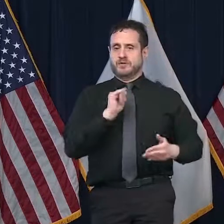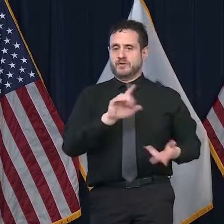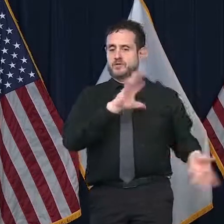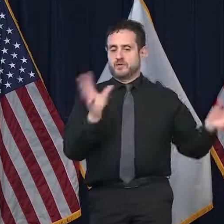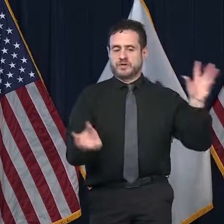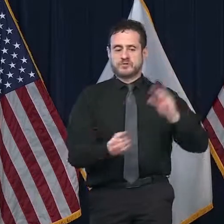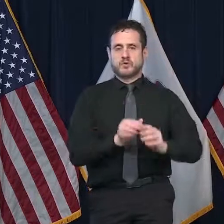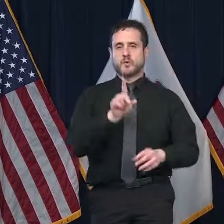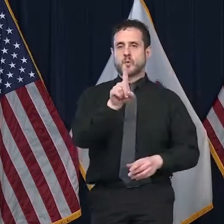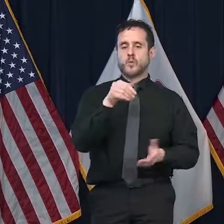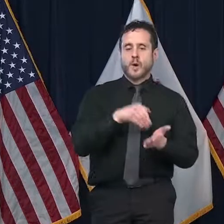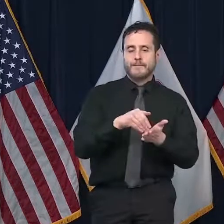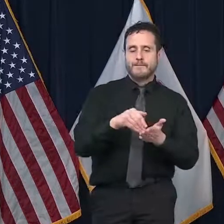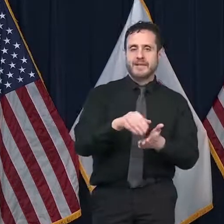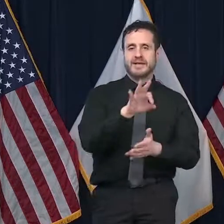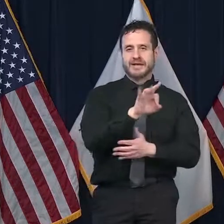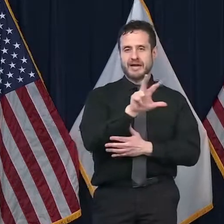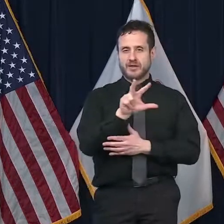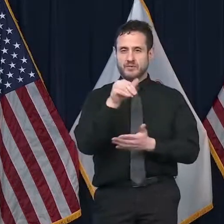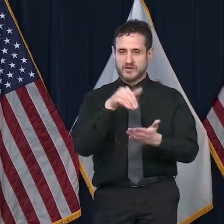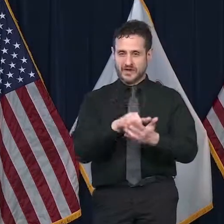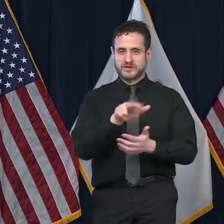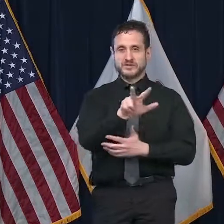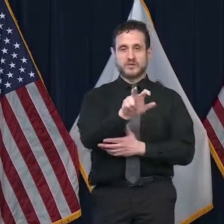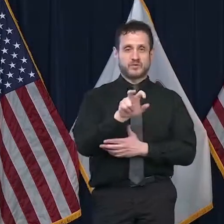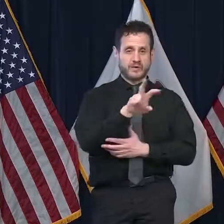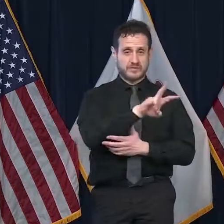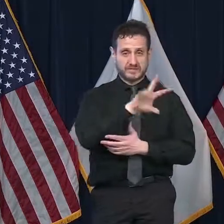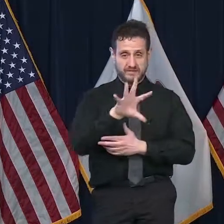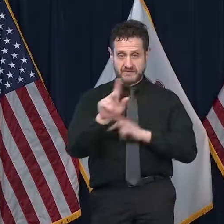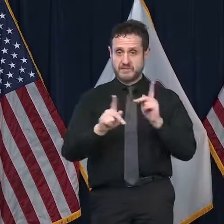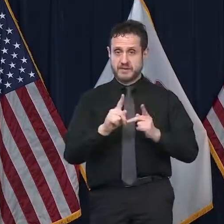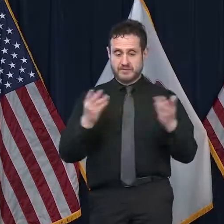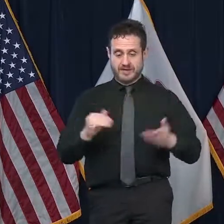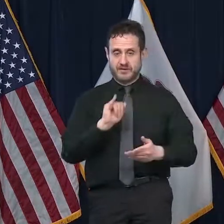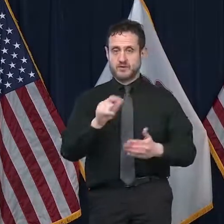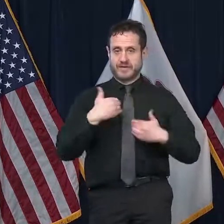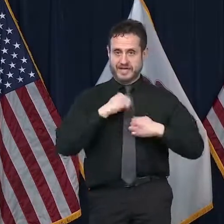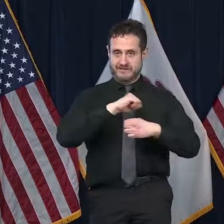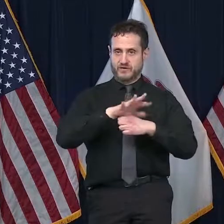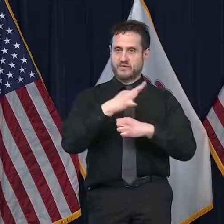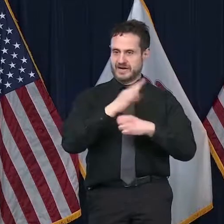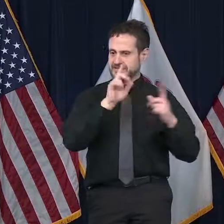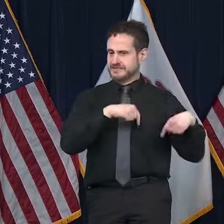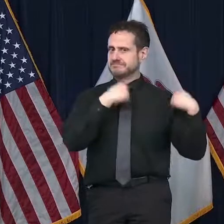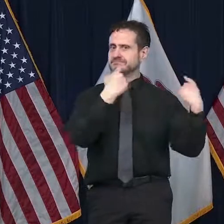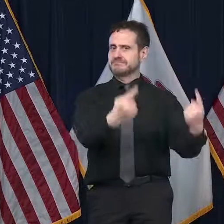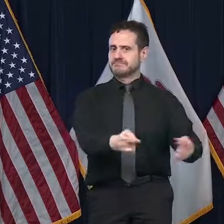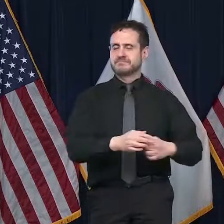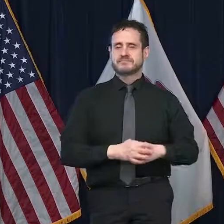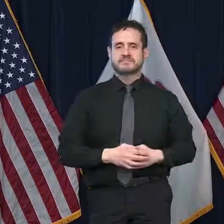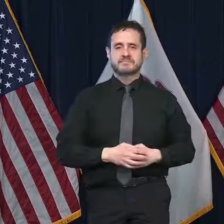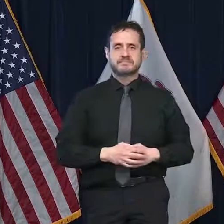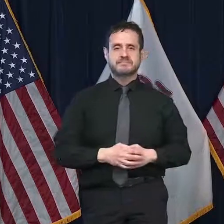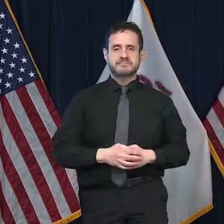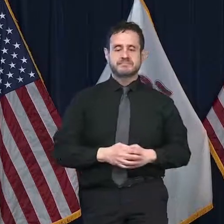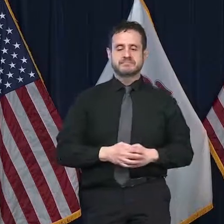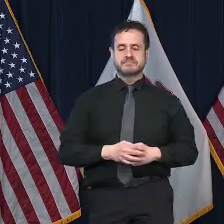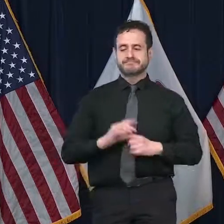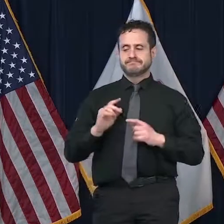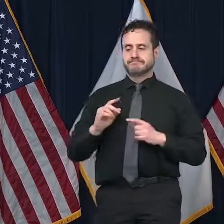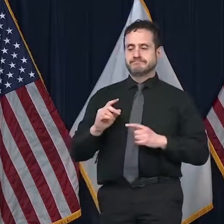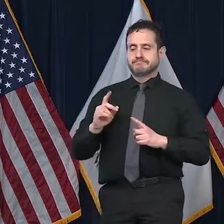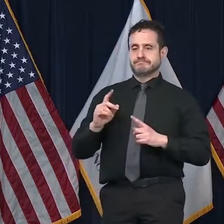1,093,375 total cases. Since yesterday, we've received reports